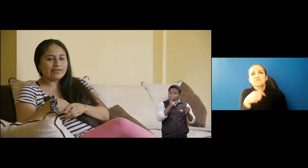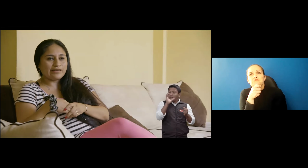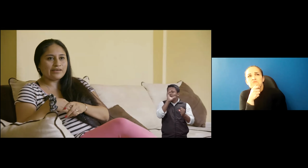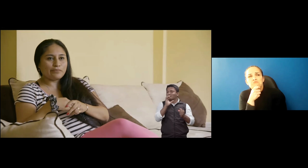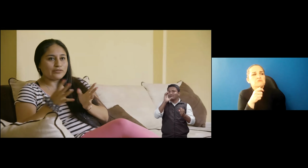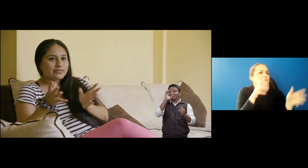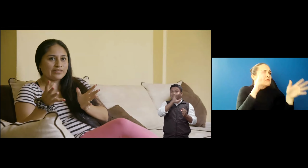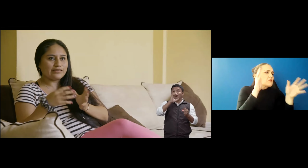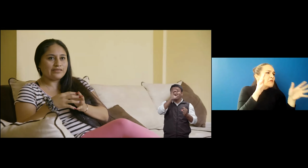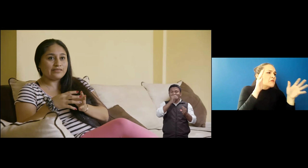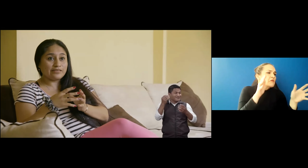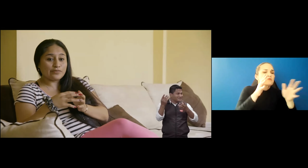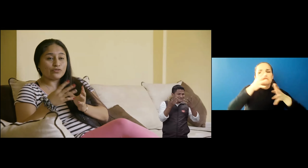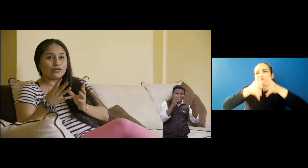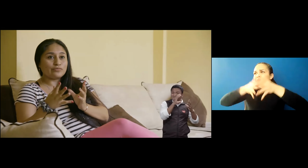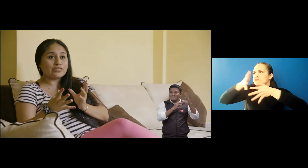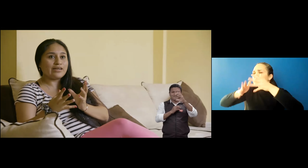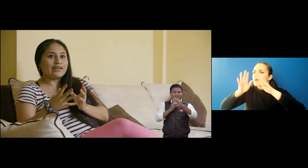And she just